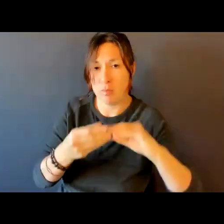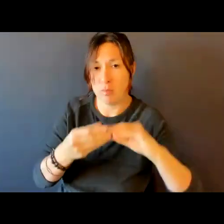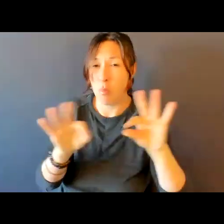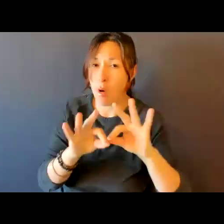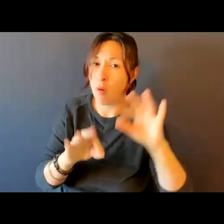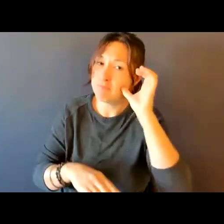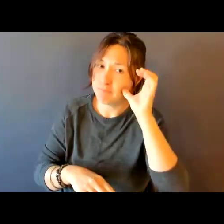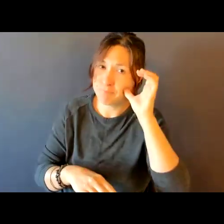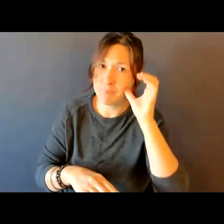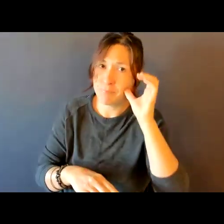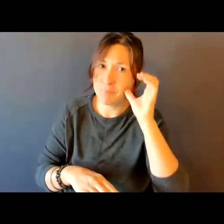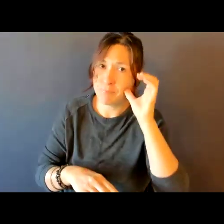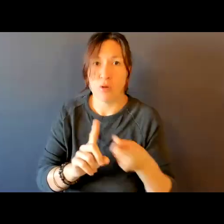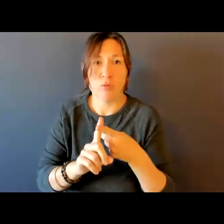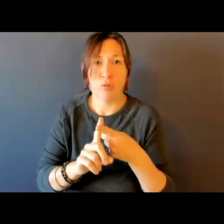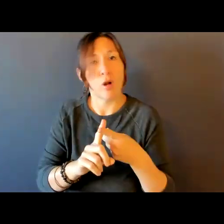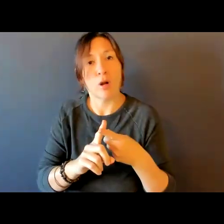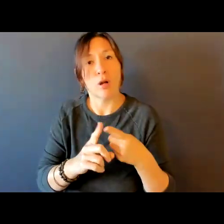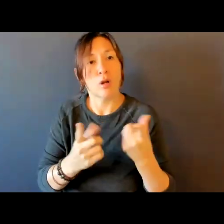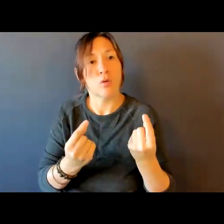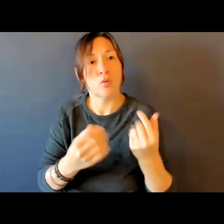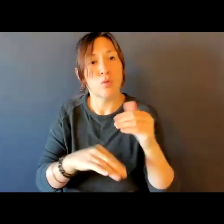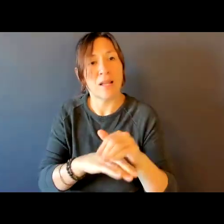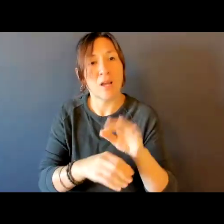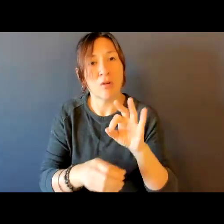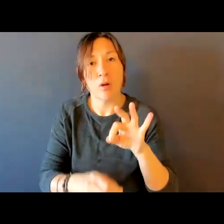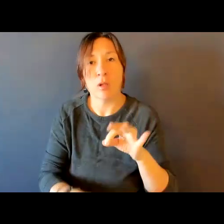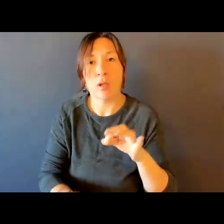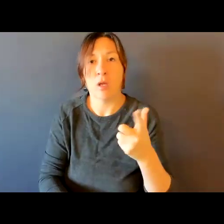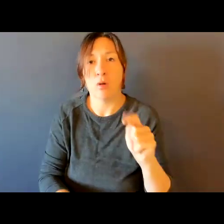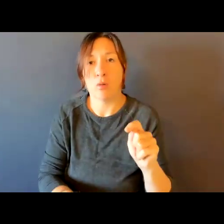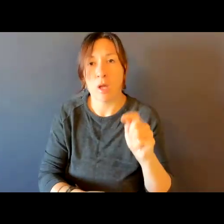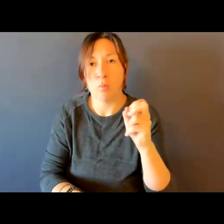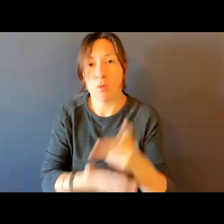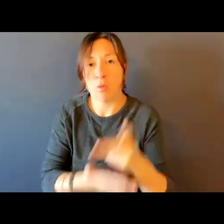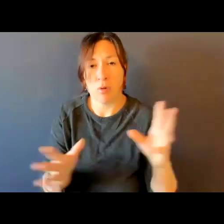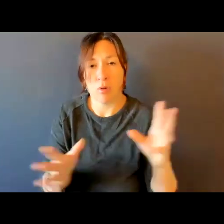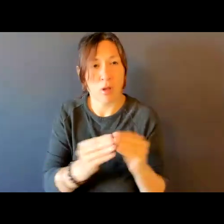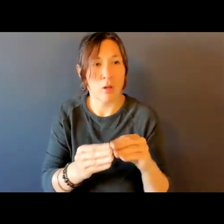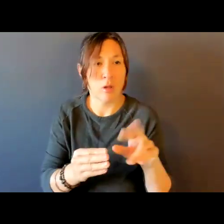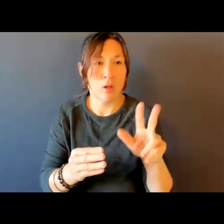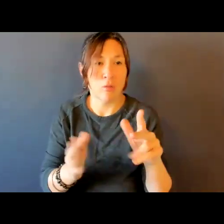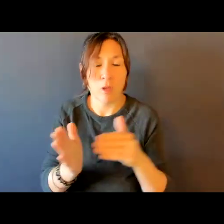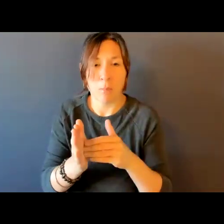Our first action item this evening is the grants for approval totaling